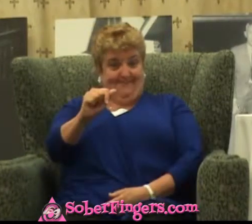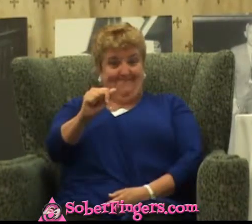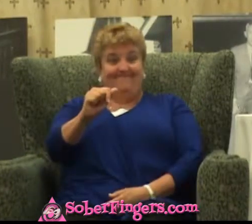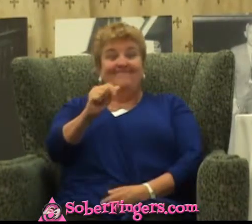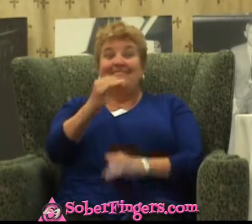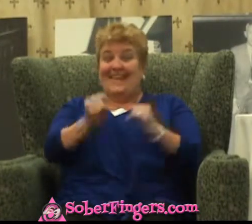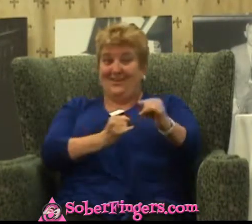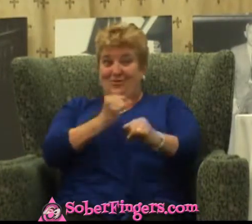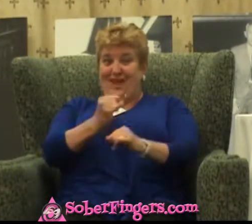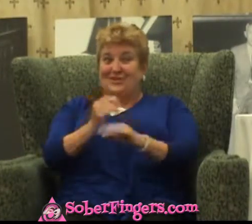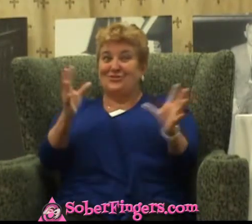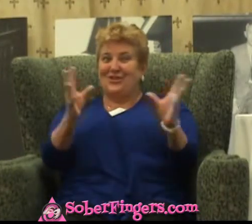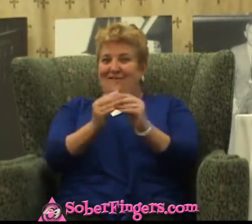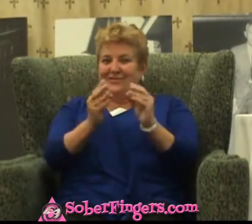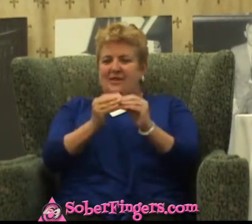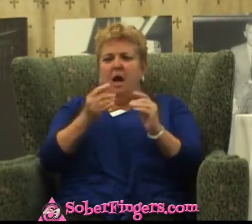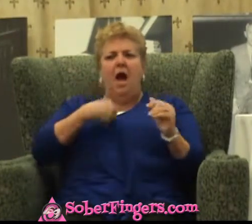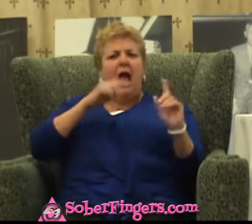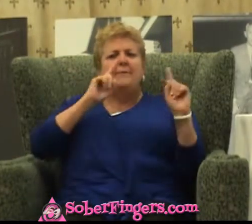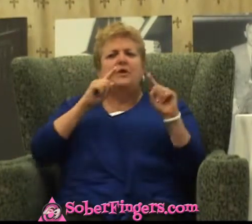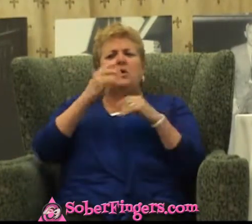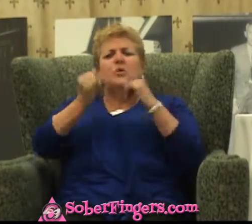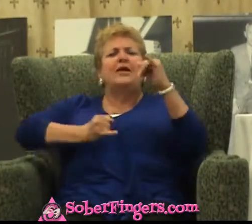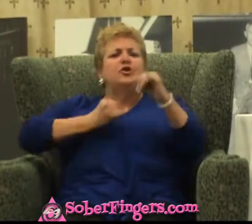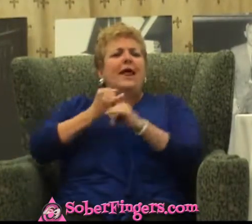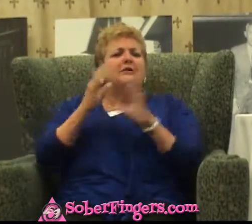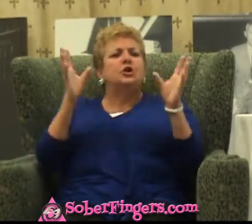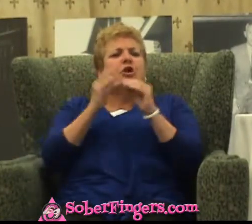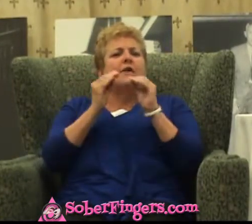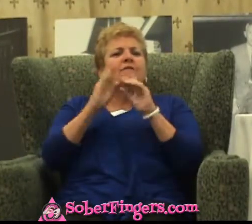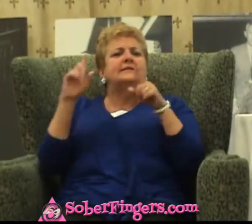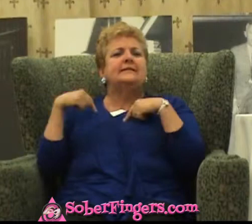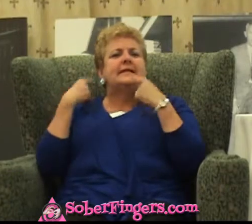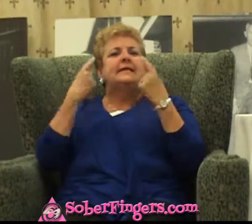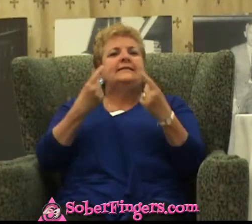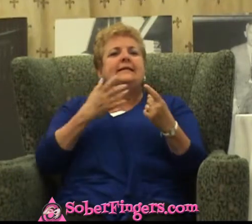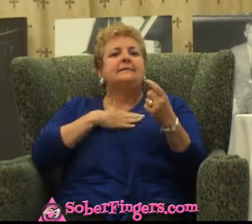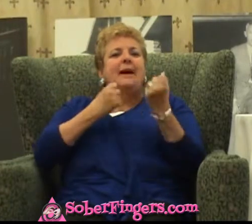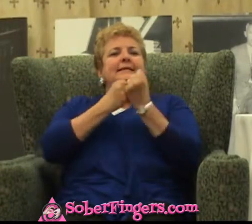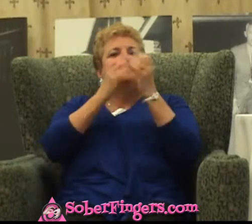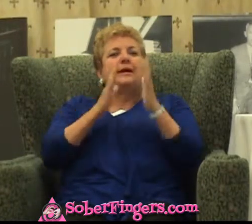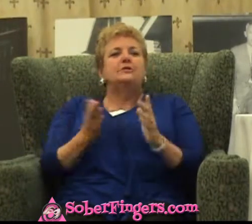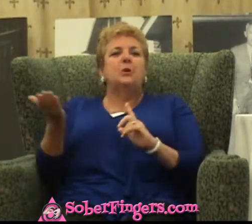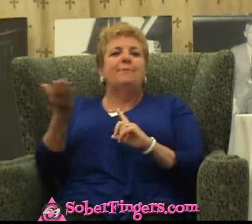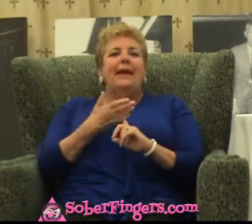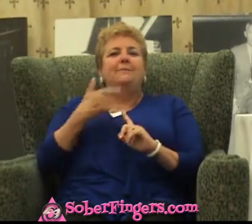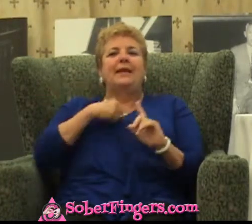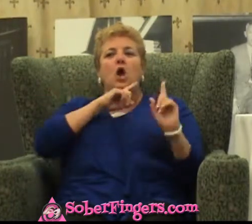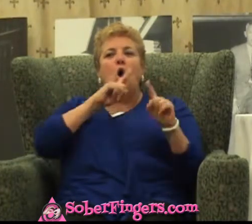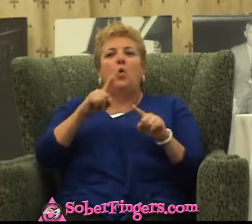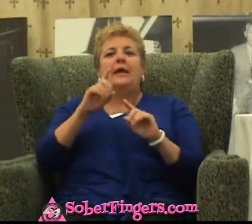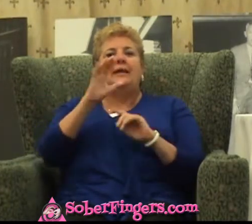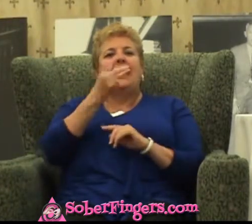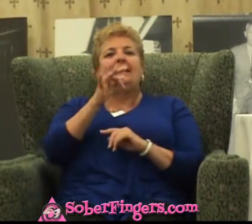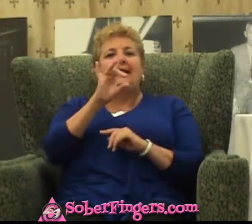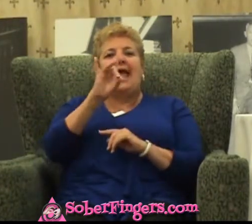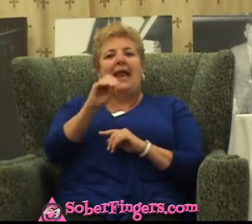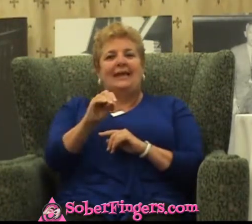I've been going to international conferences since my sponsor made me go with him to New Orleans in 1980. And